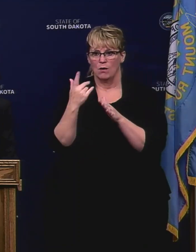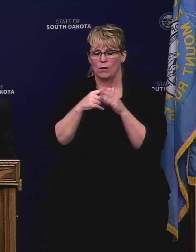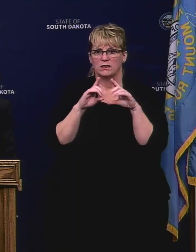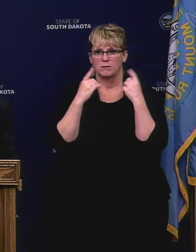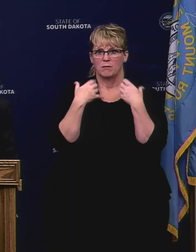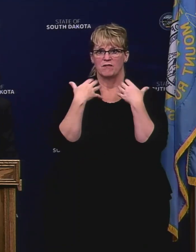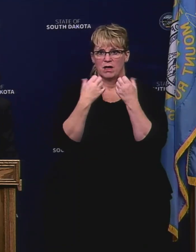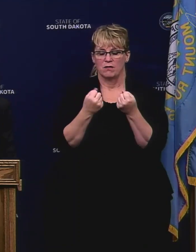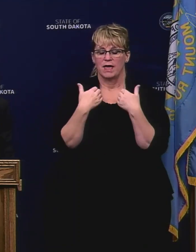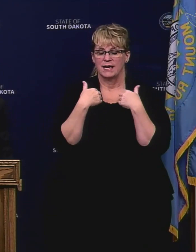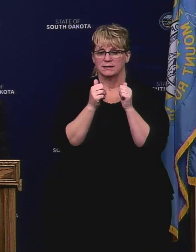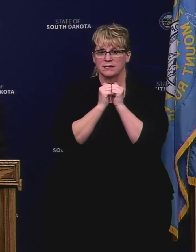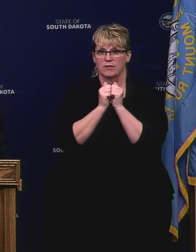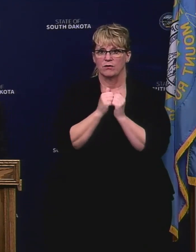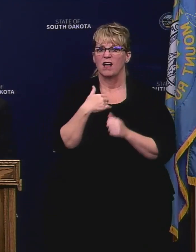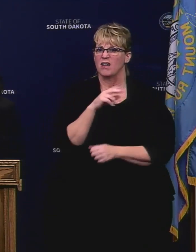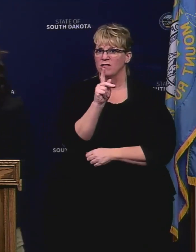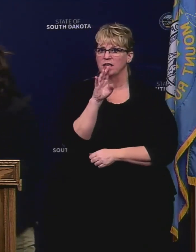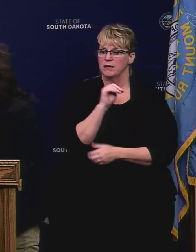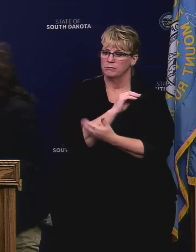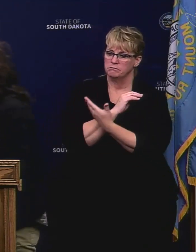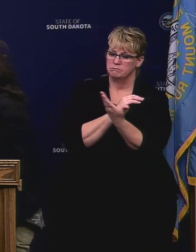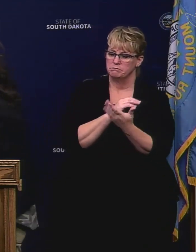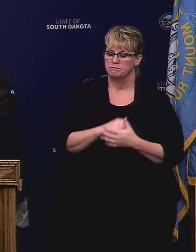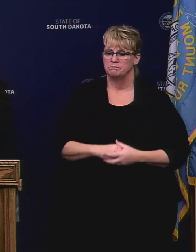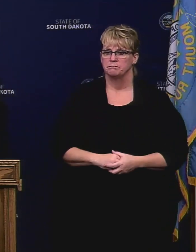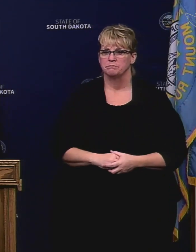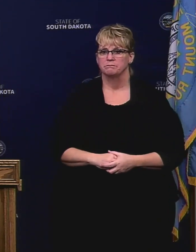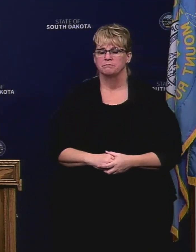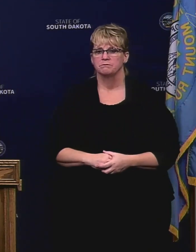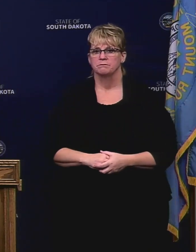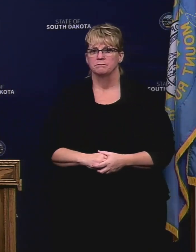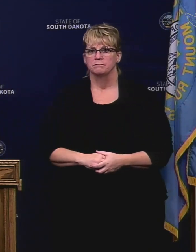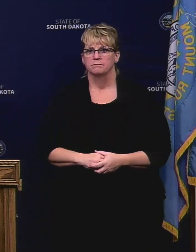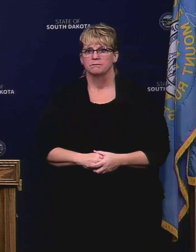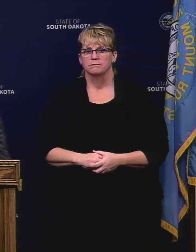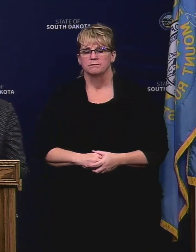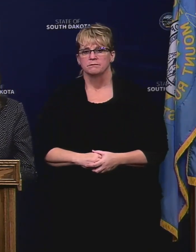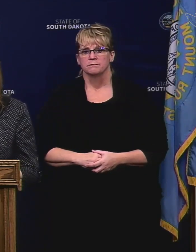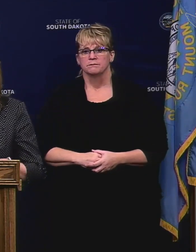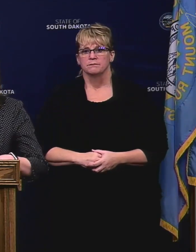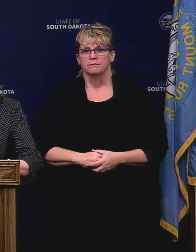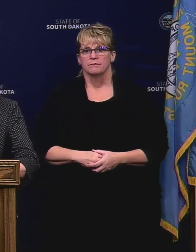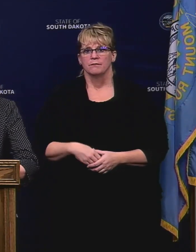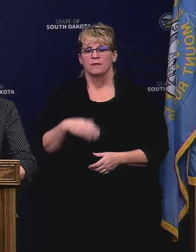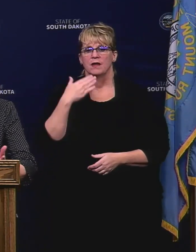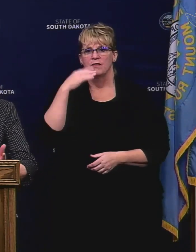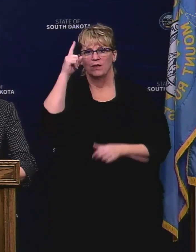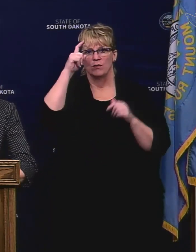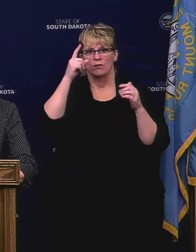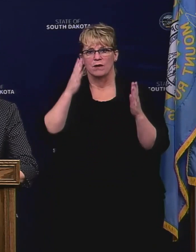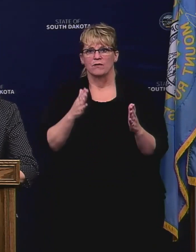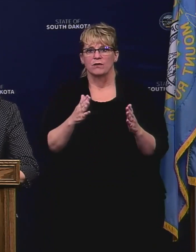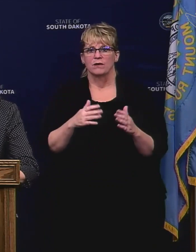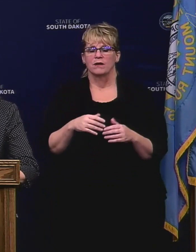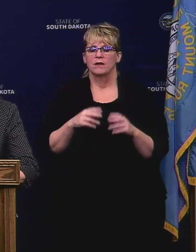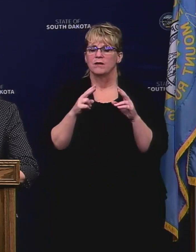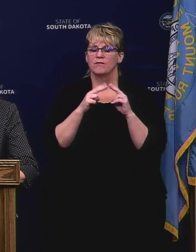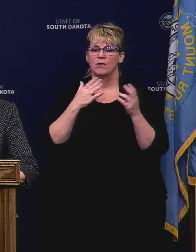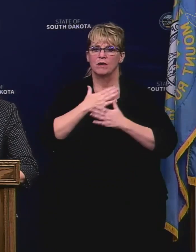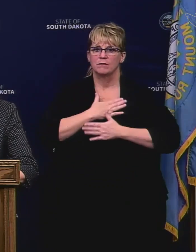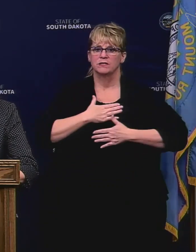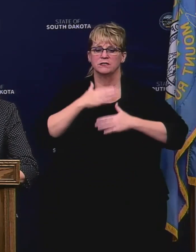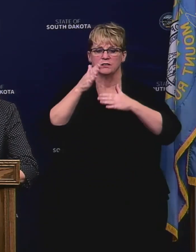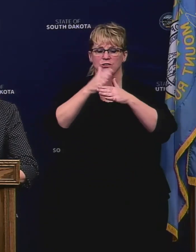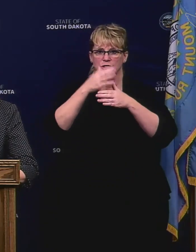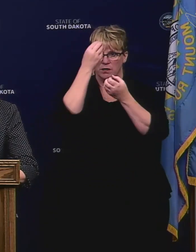together. So I'll have Kim come forward and do that. Thank you, Governor. I'm very pleased to